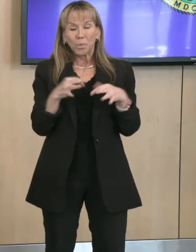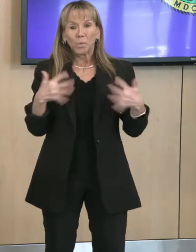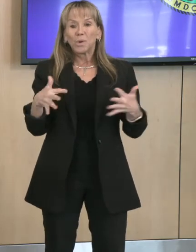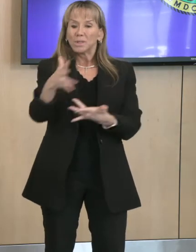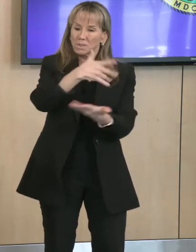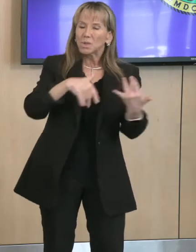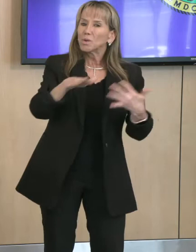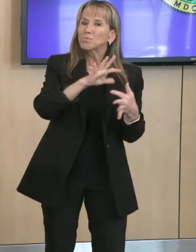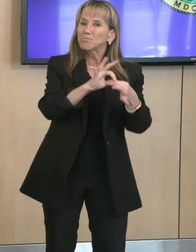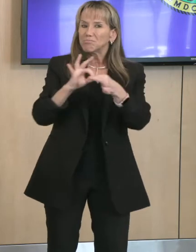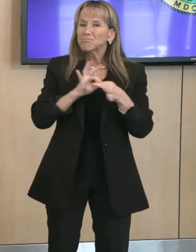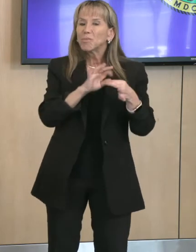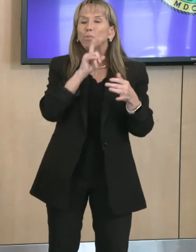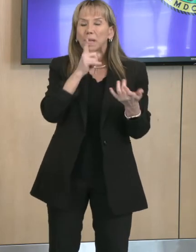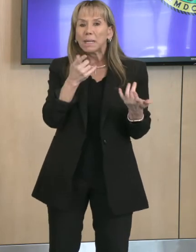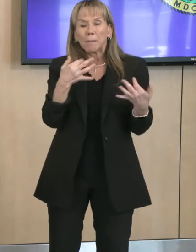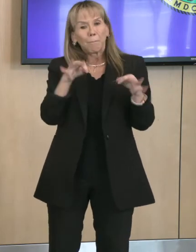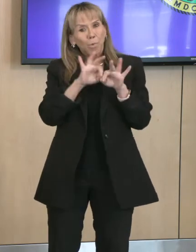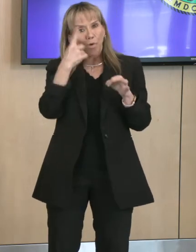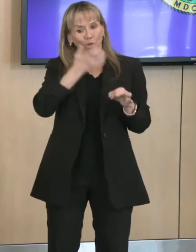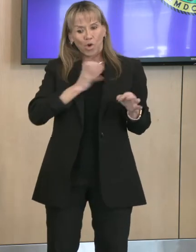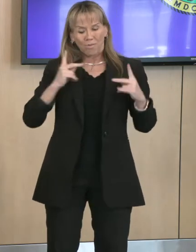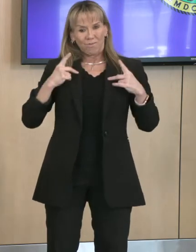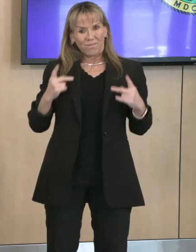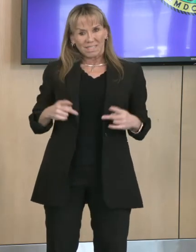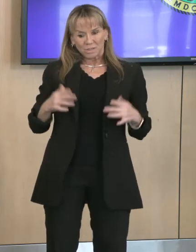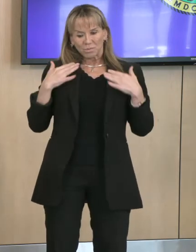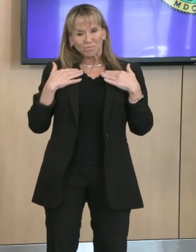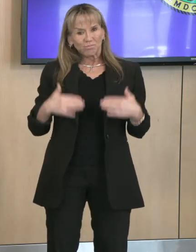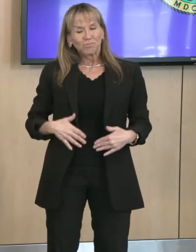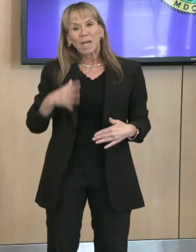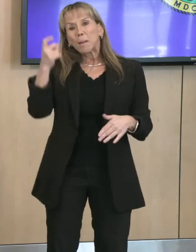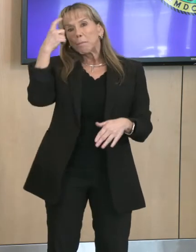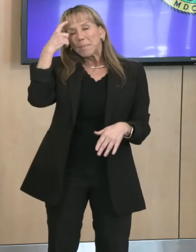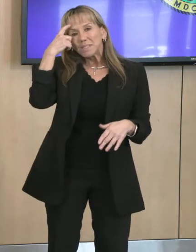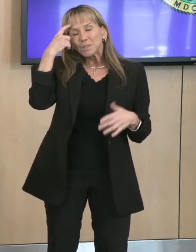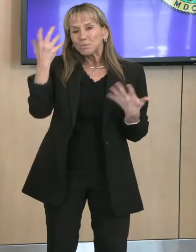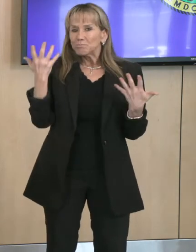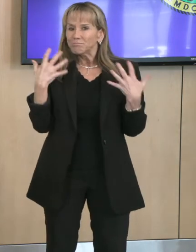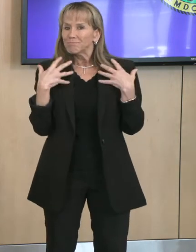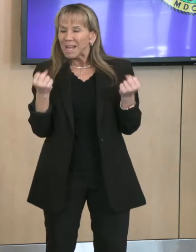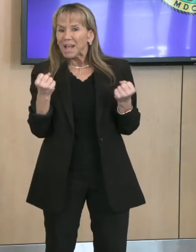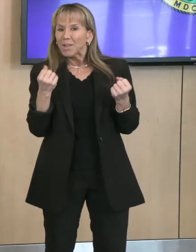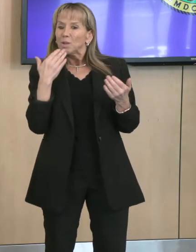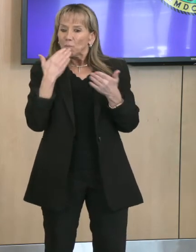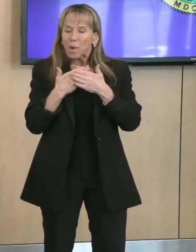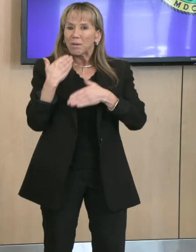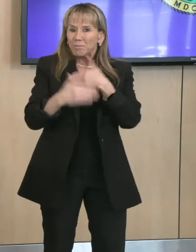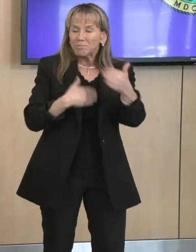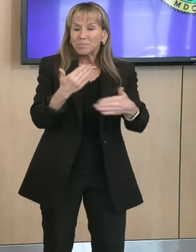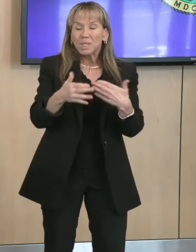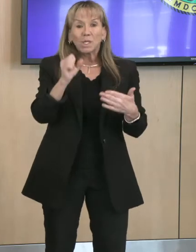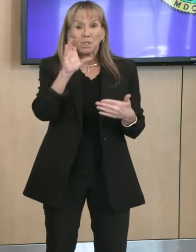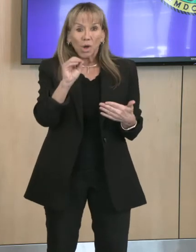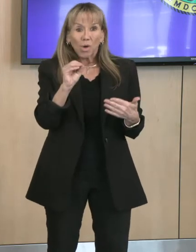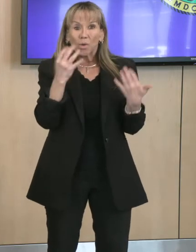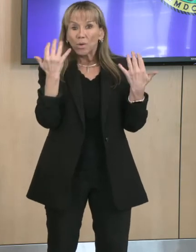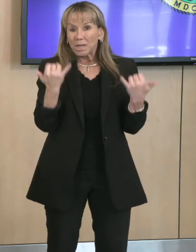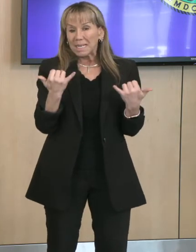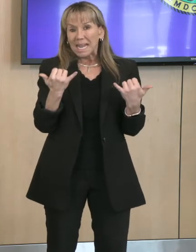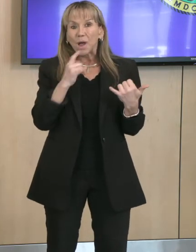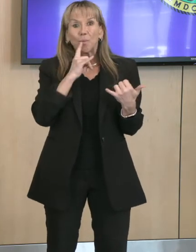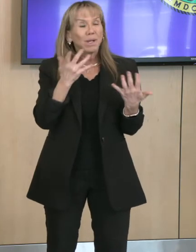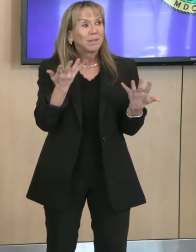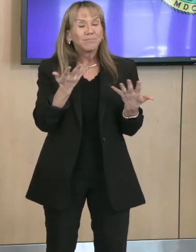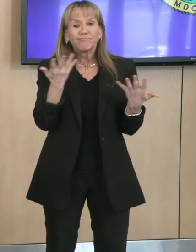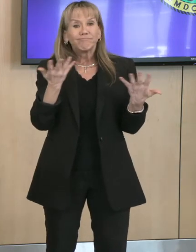both our physical and mental health, as well as our well-being. If there is ever a time for all of us